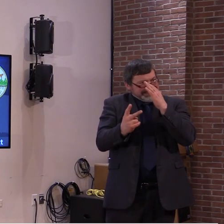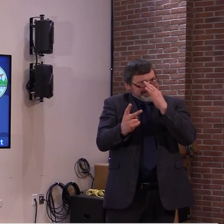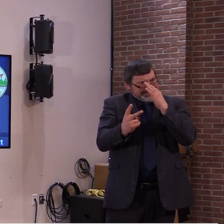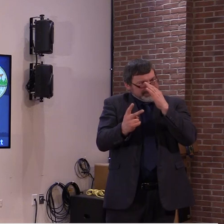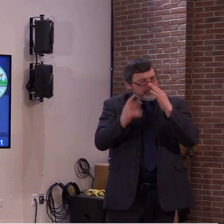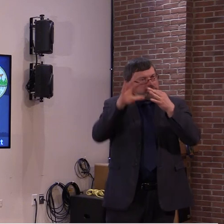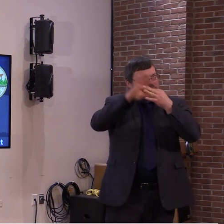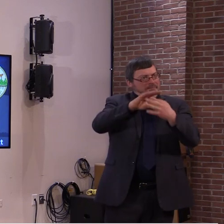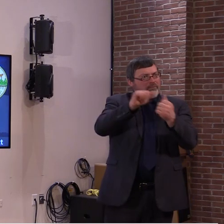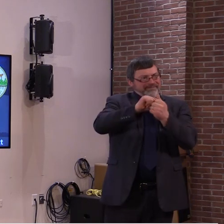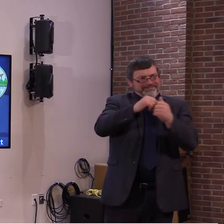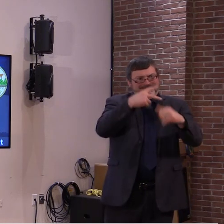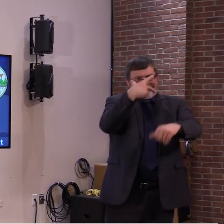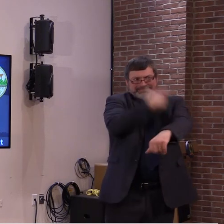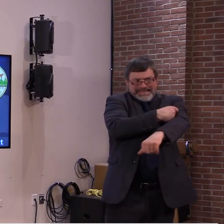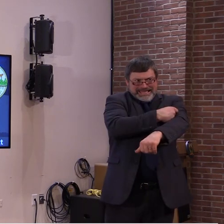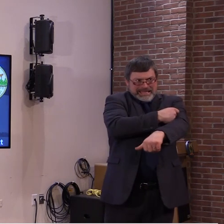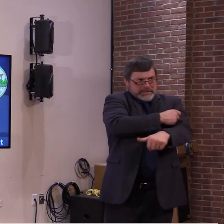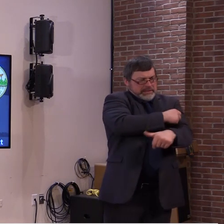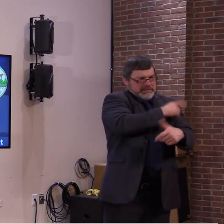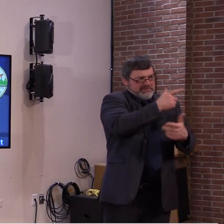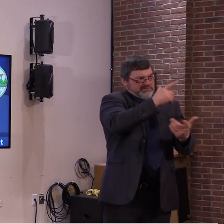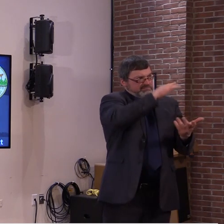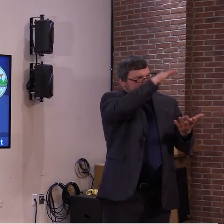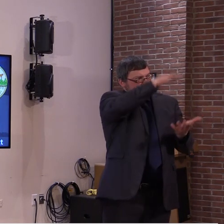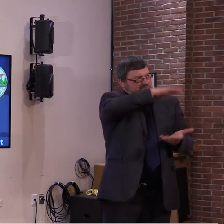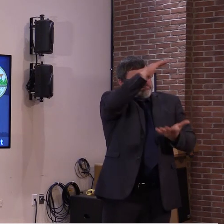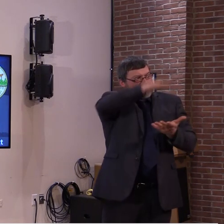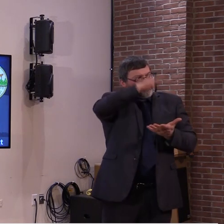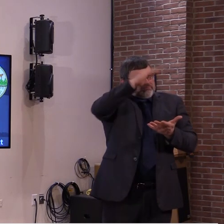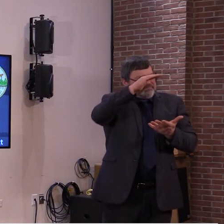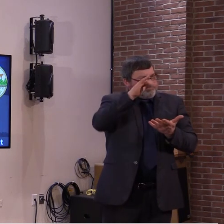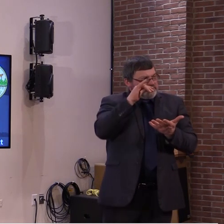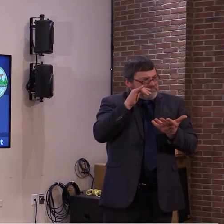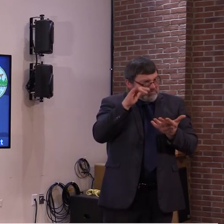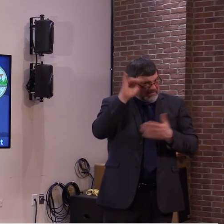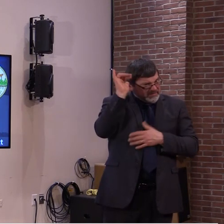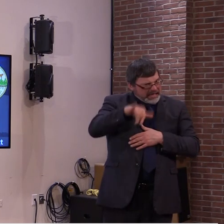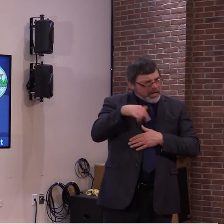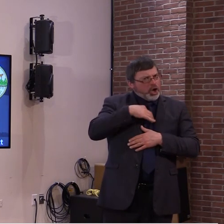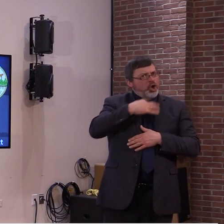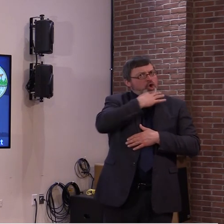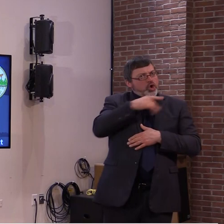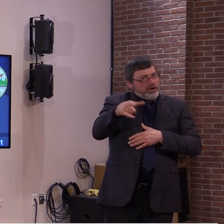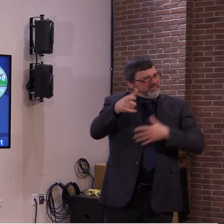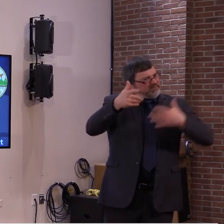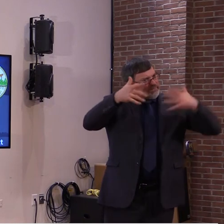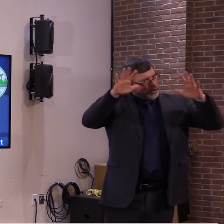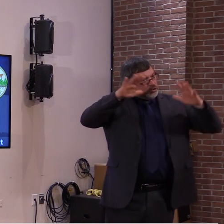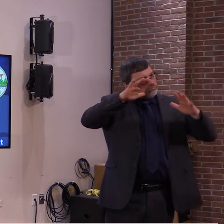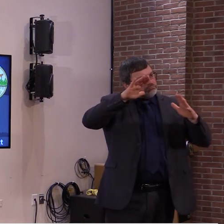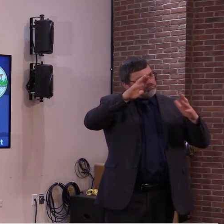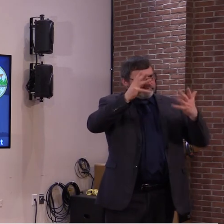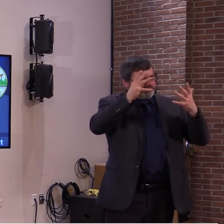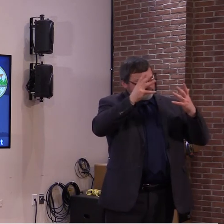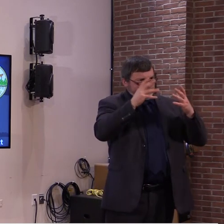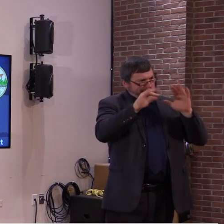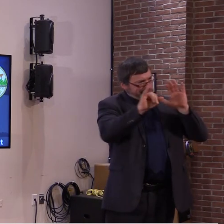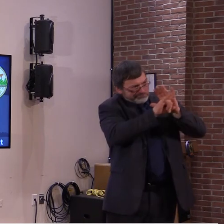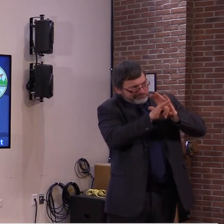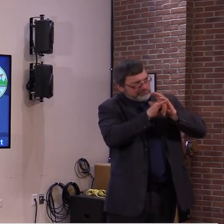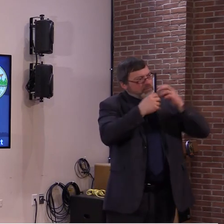some resolution to this problem? Do you now have some confidence that the amount delivered will